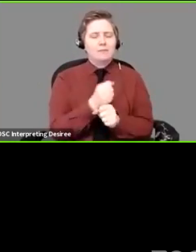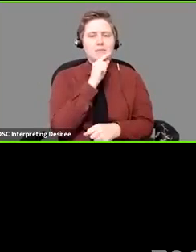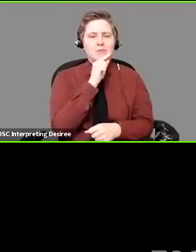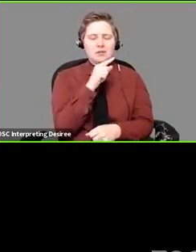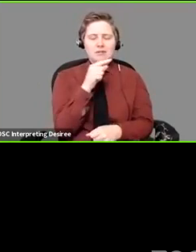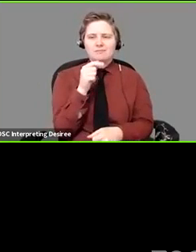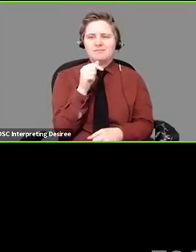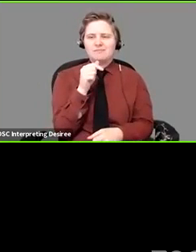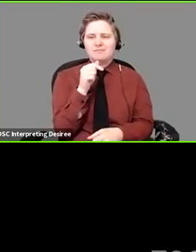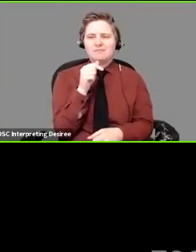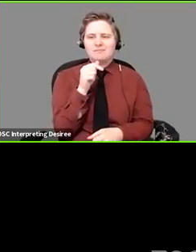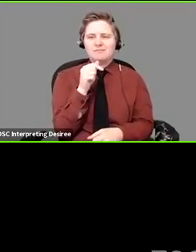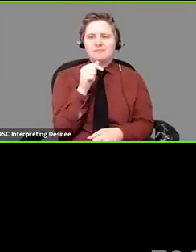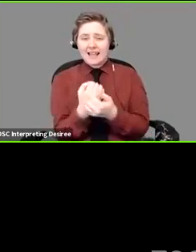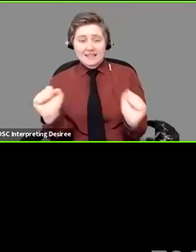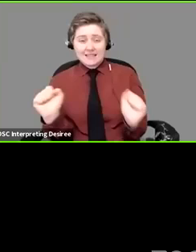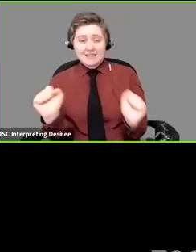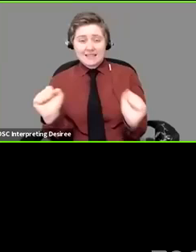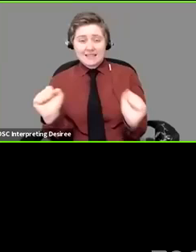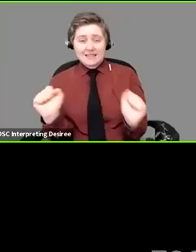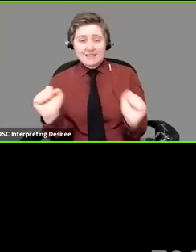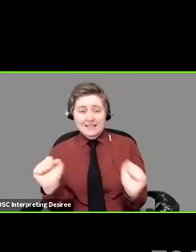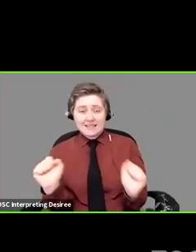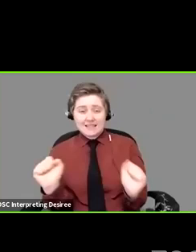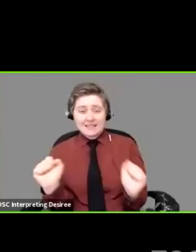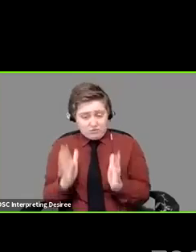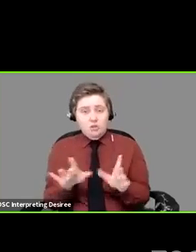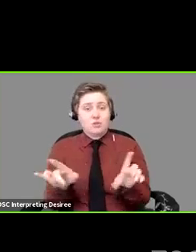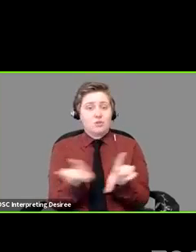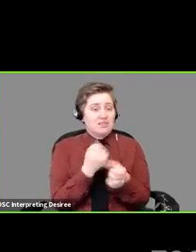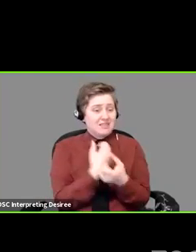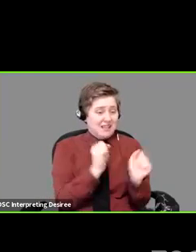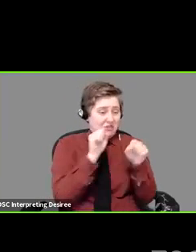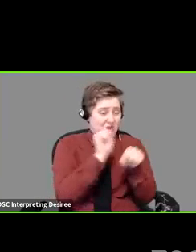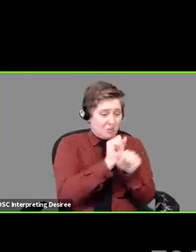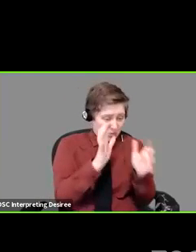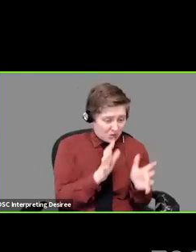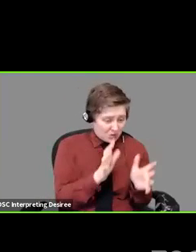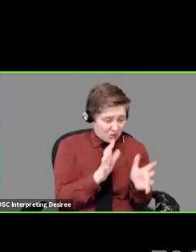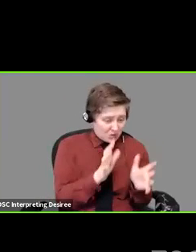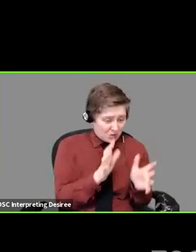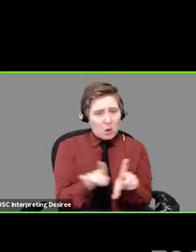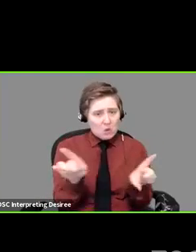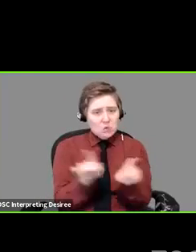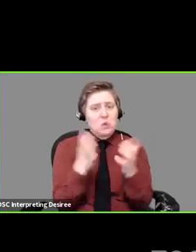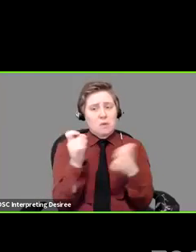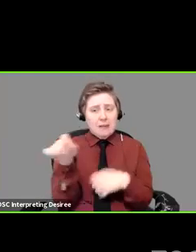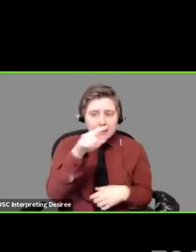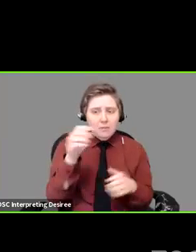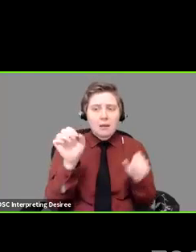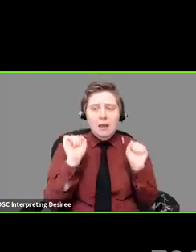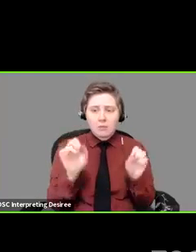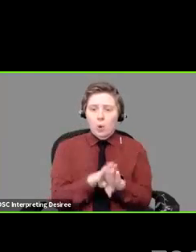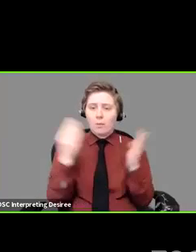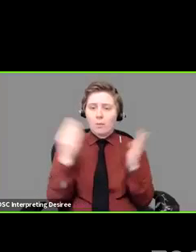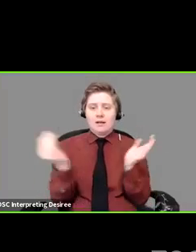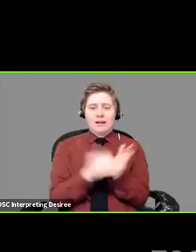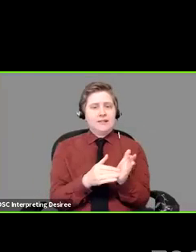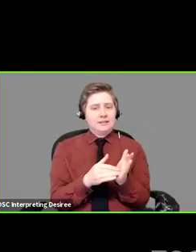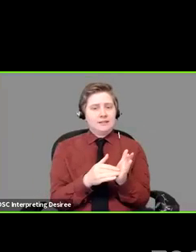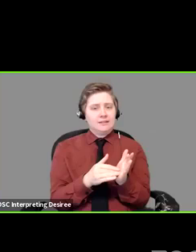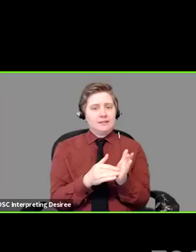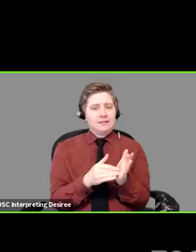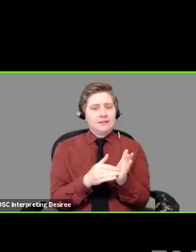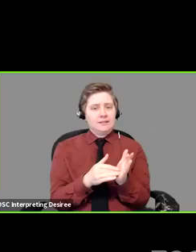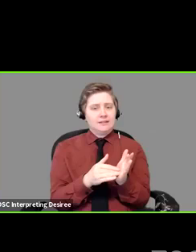only safe for the customers, safe for the employees, but also have the ability for those restaurants to open back up and, again, start